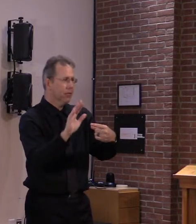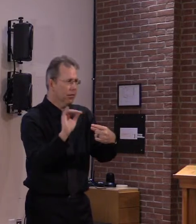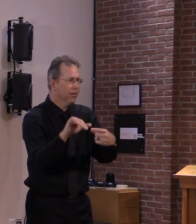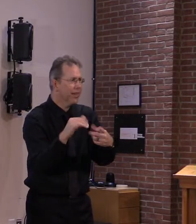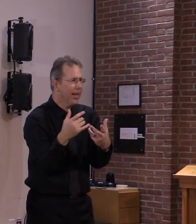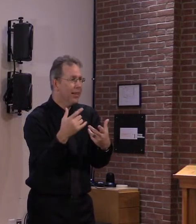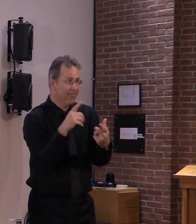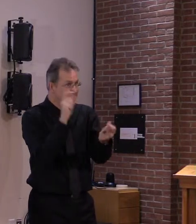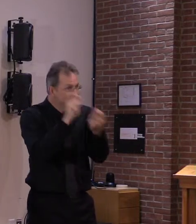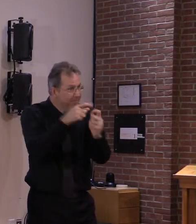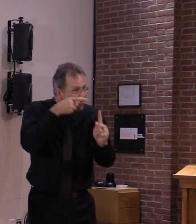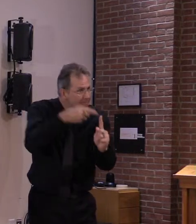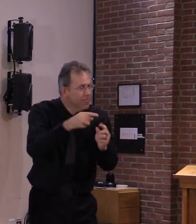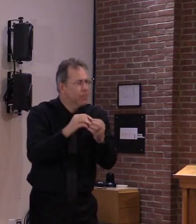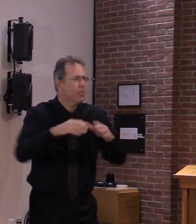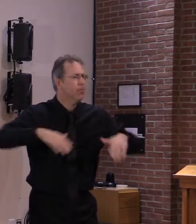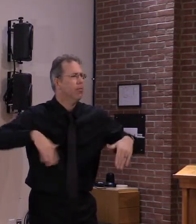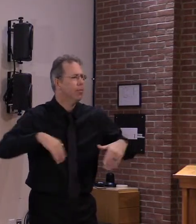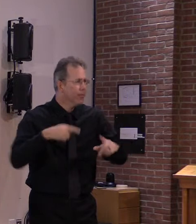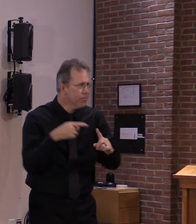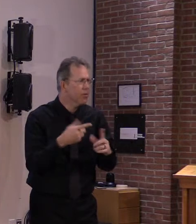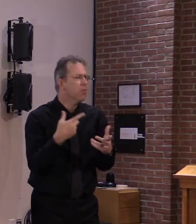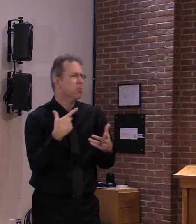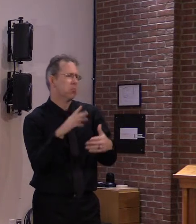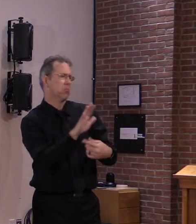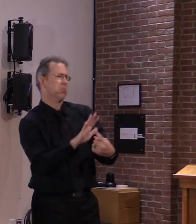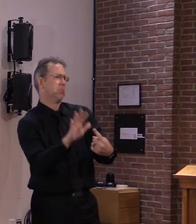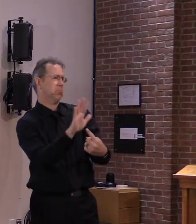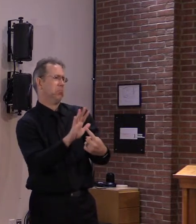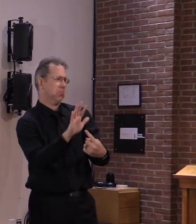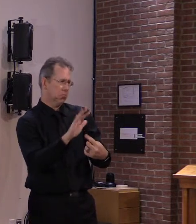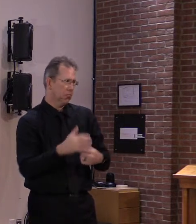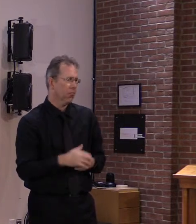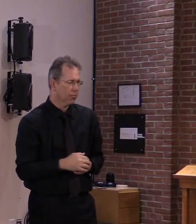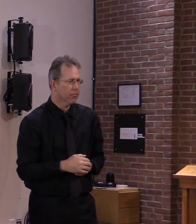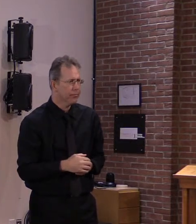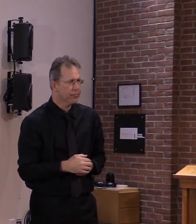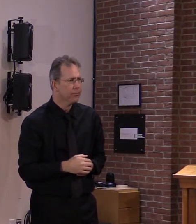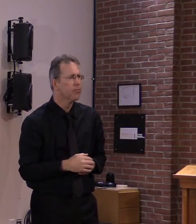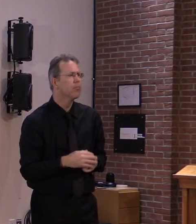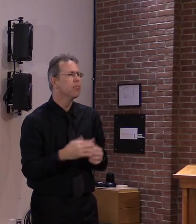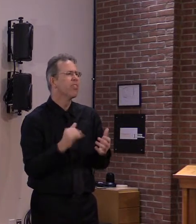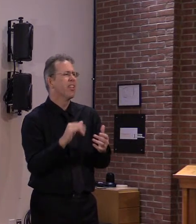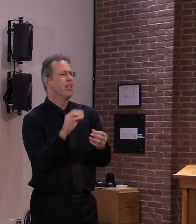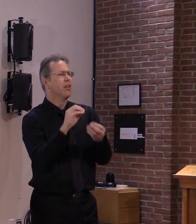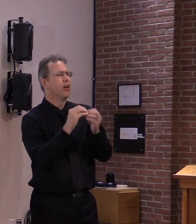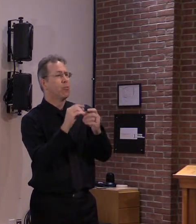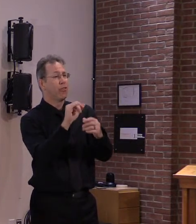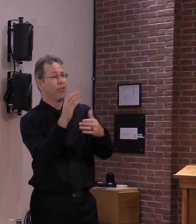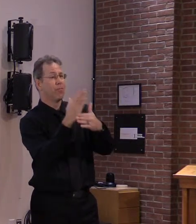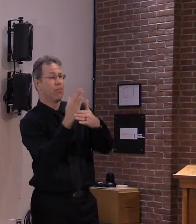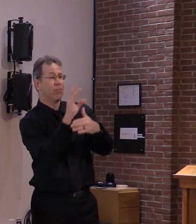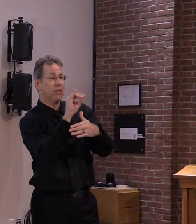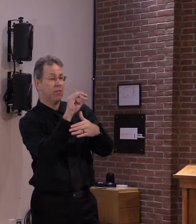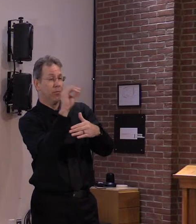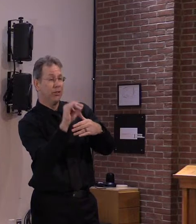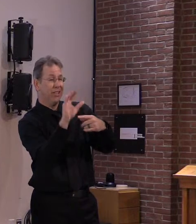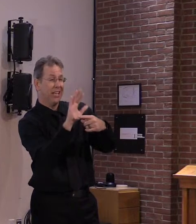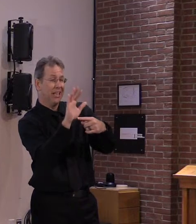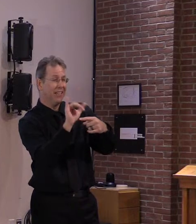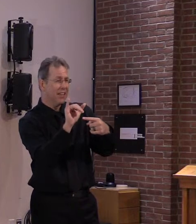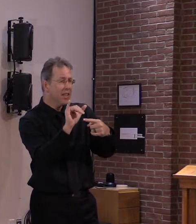or health professionals anyway, might be put in place in anticipation of something that